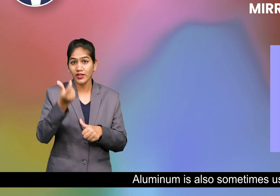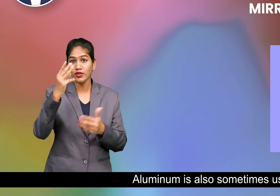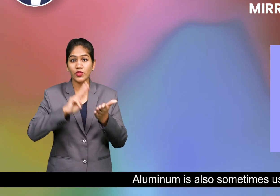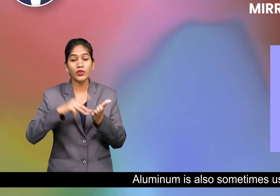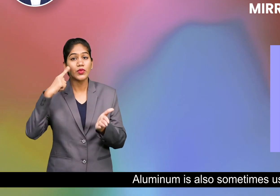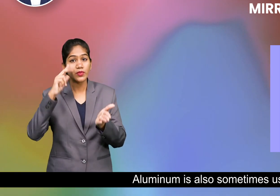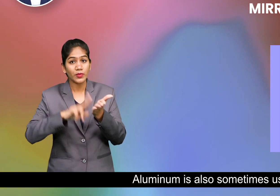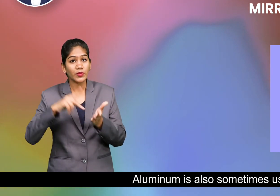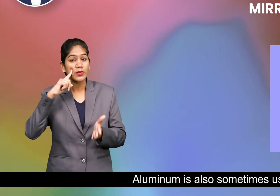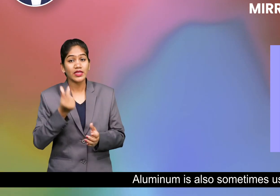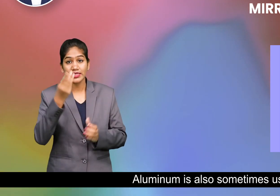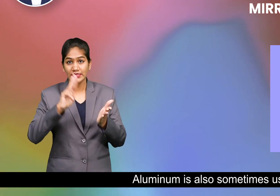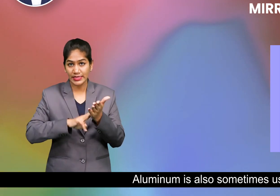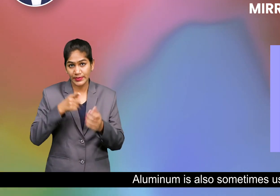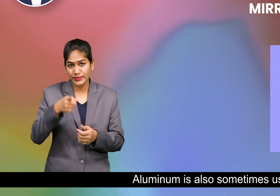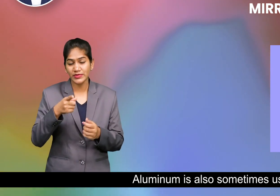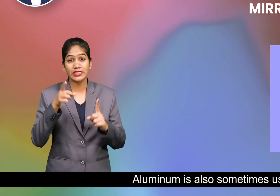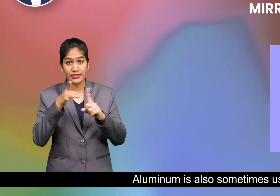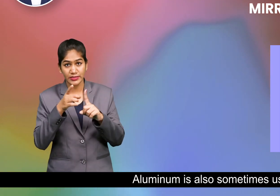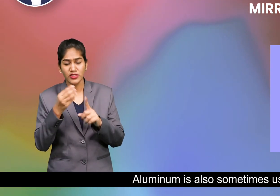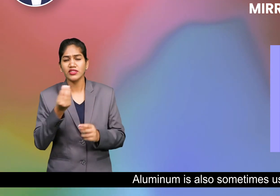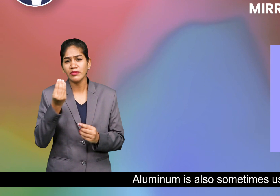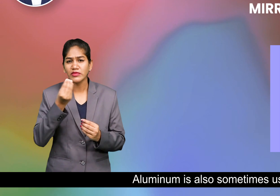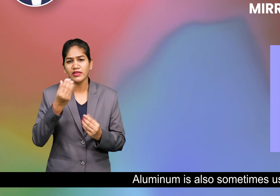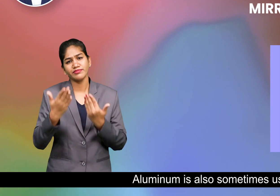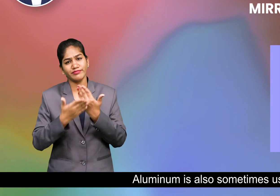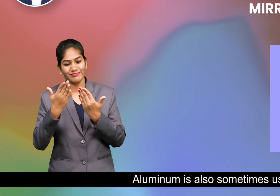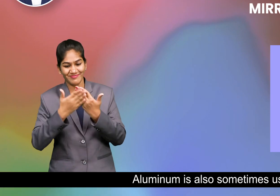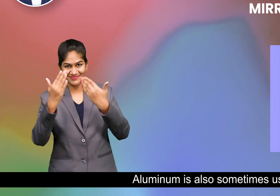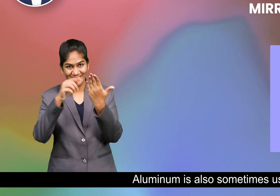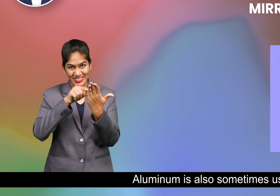Aluminium is also sometimes used.